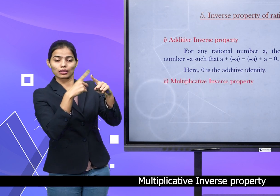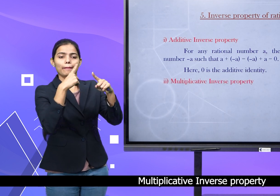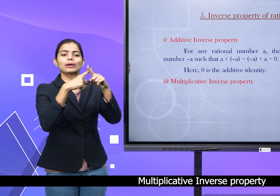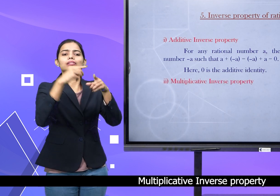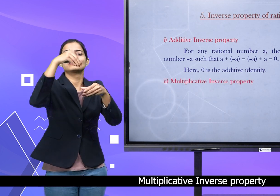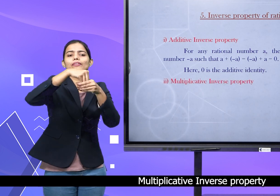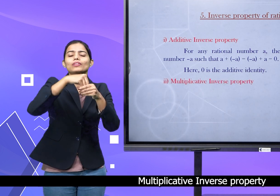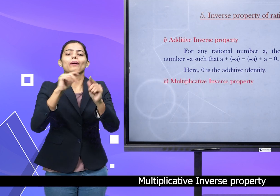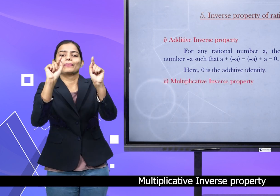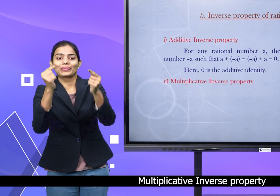Multiplicative inverse property.